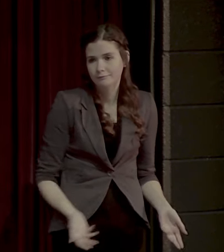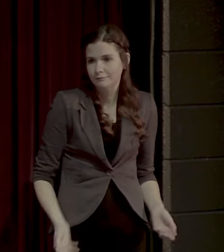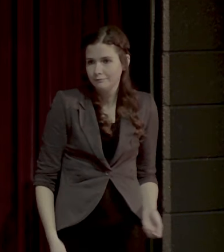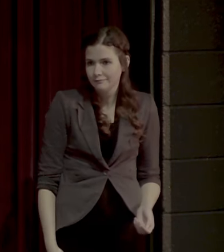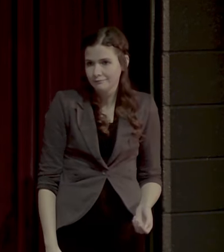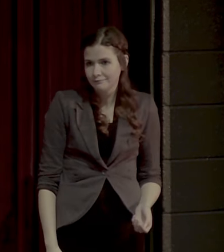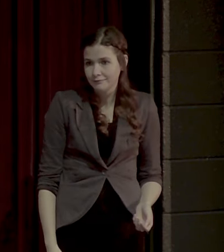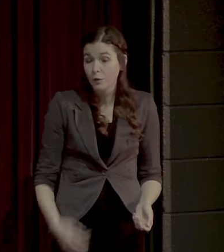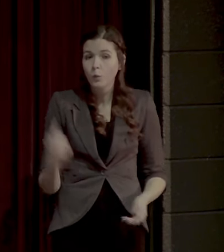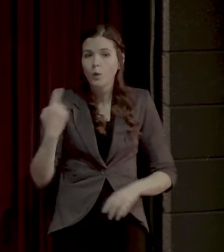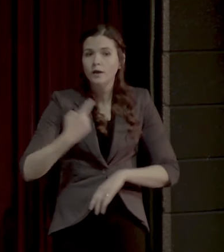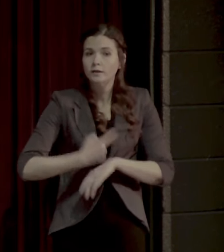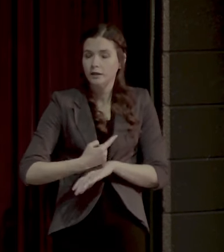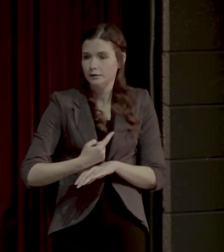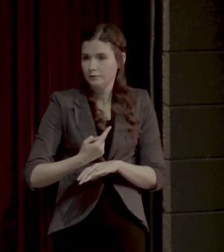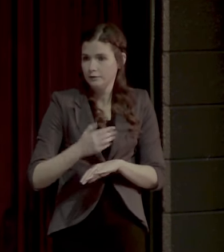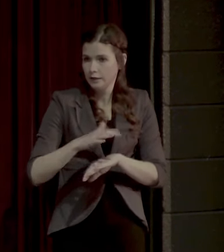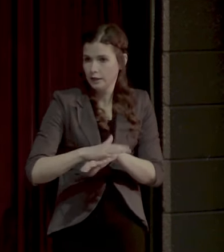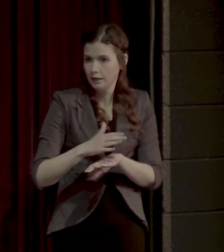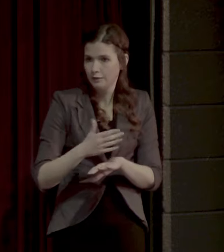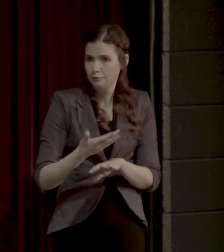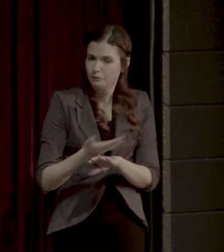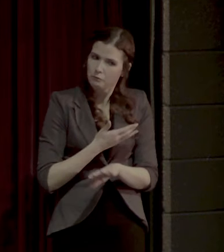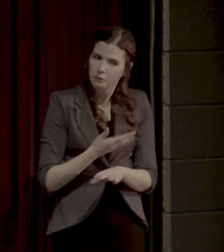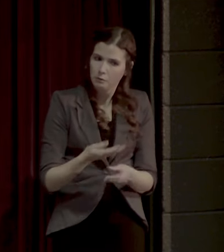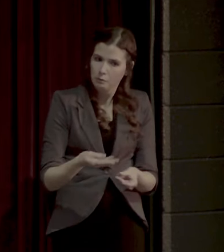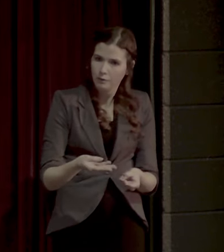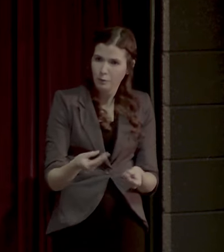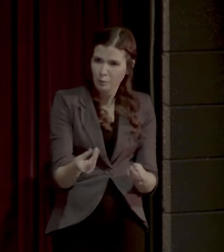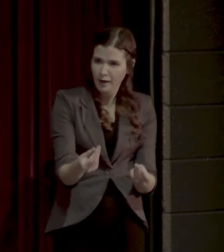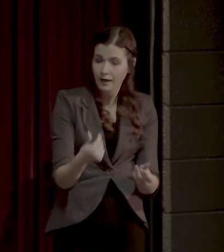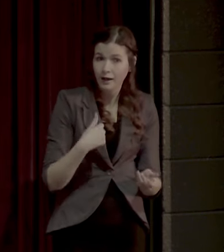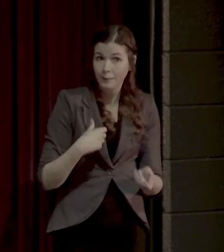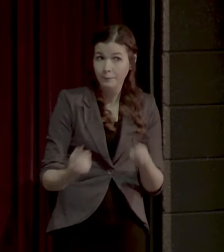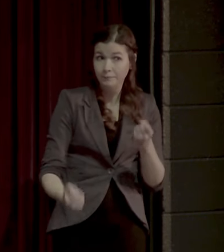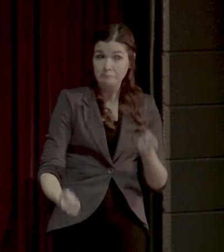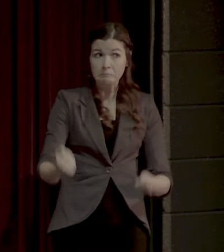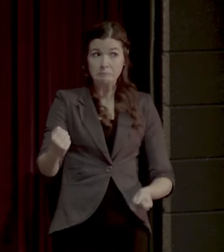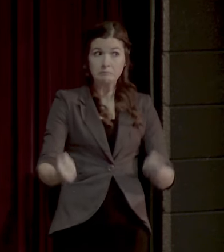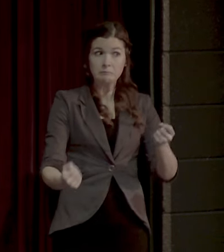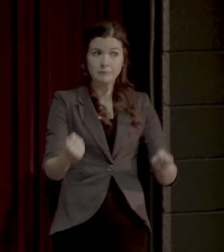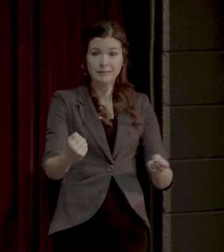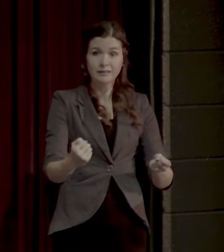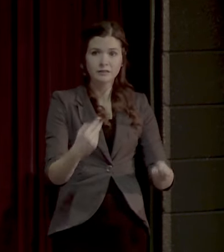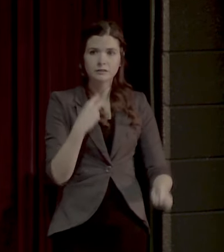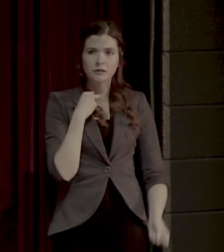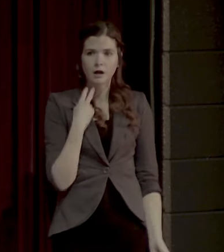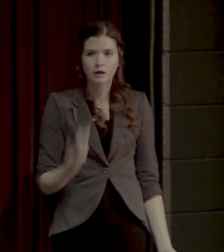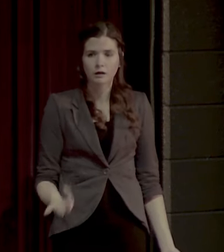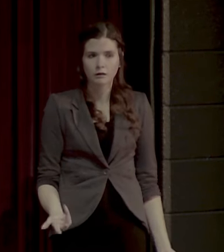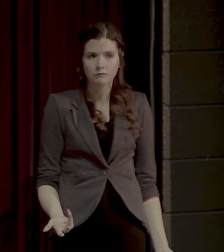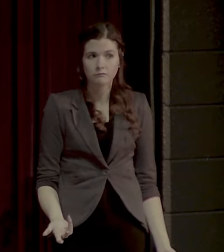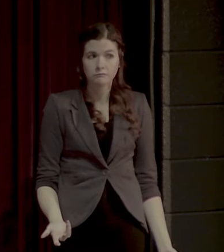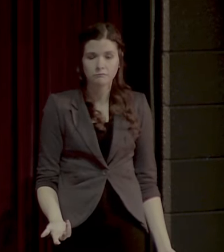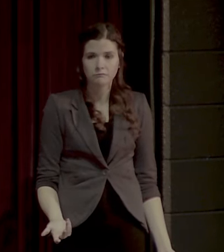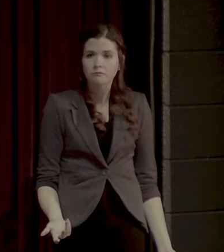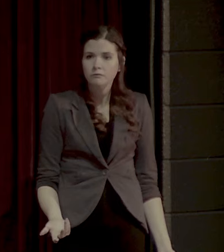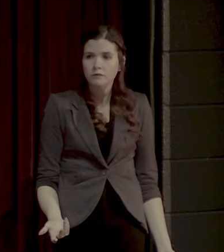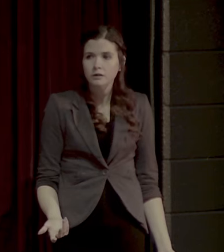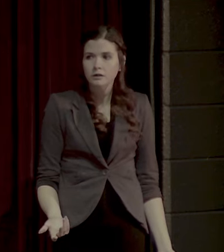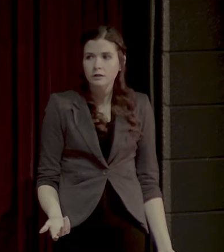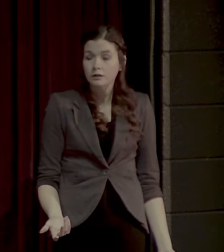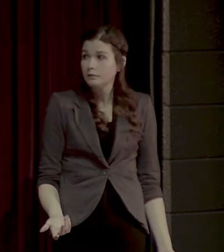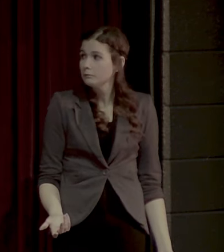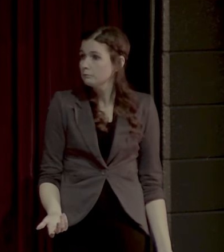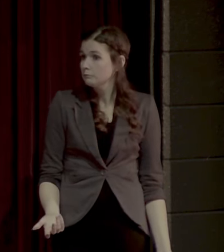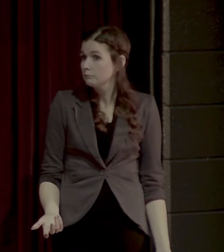But one day, the night before, it had been a little wet, and I'm driving the tractor, and I got it stuck in the ditch. And it